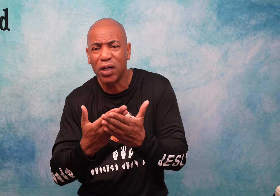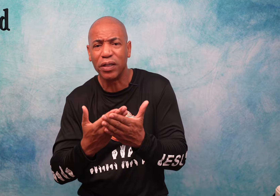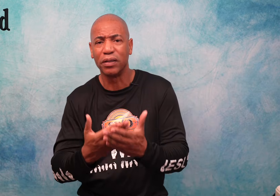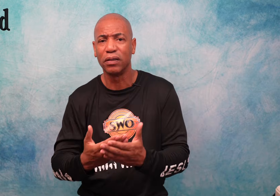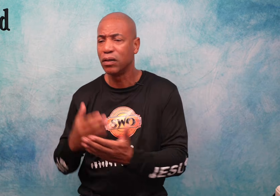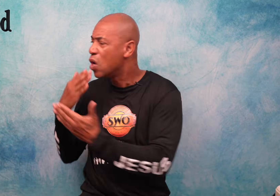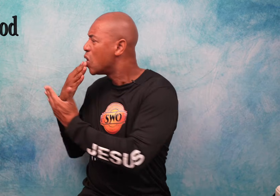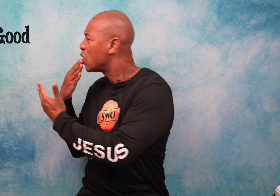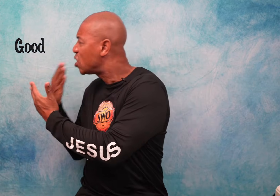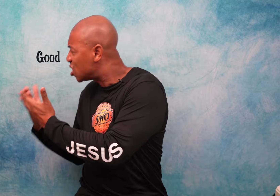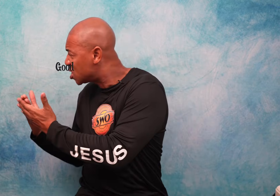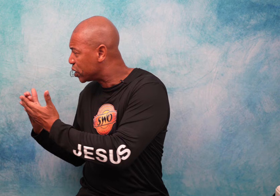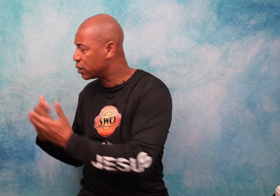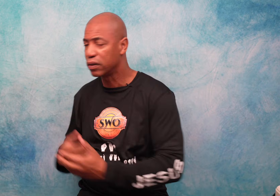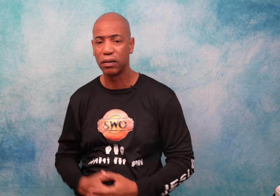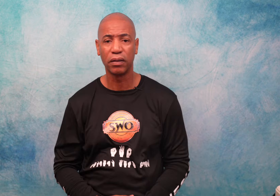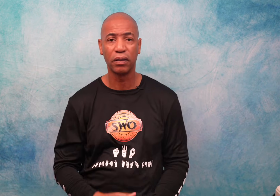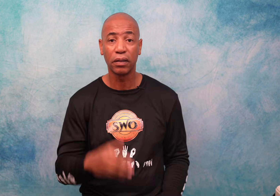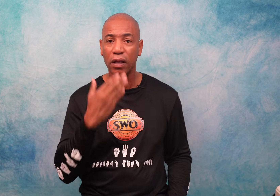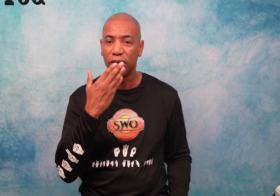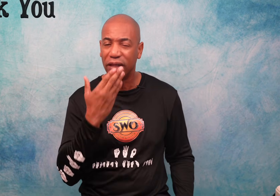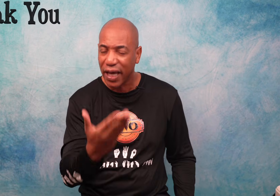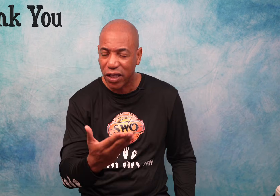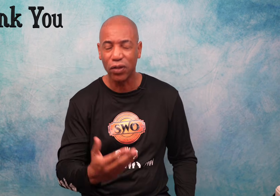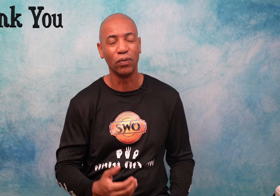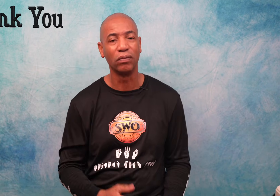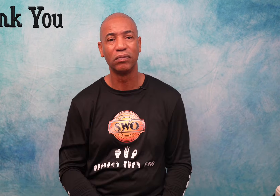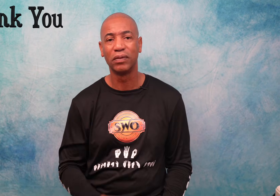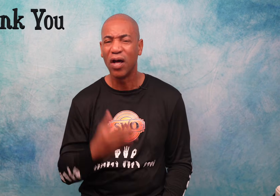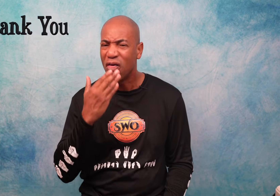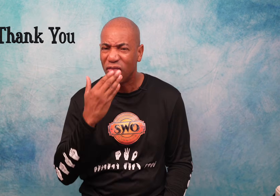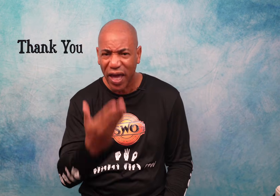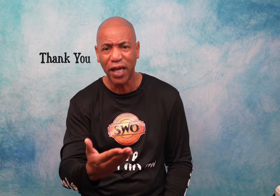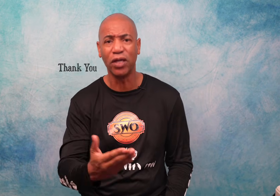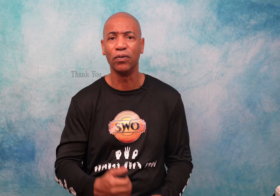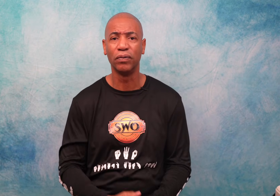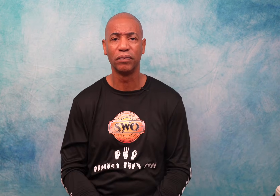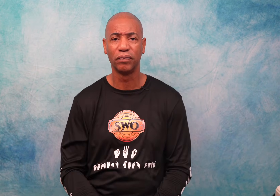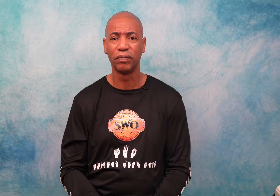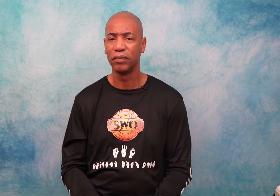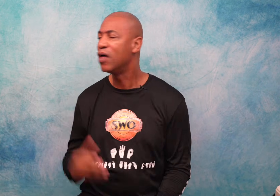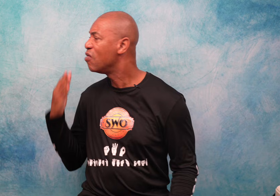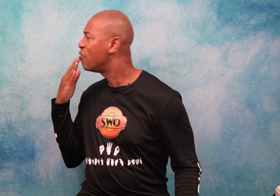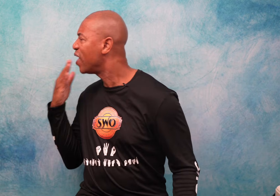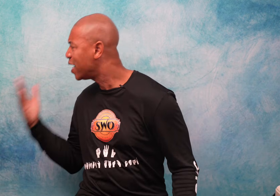Good. Good. Thank you. Thank you. Thank